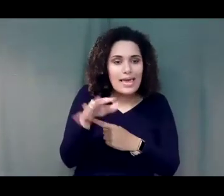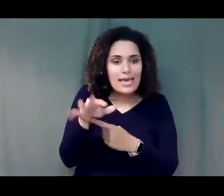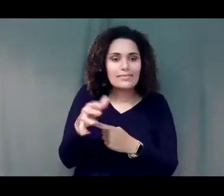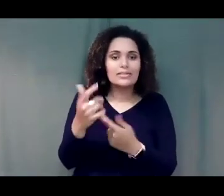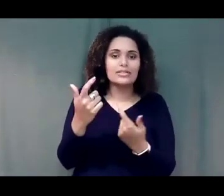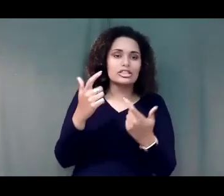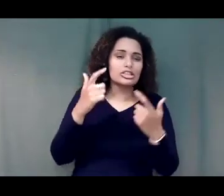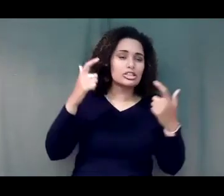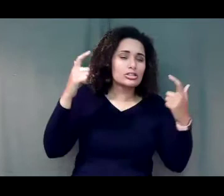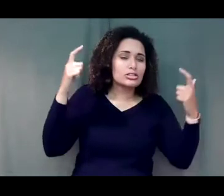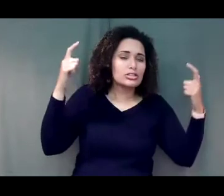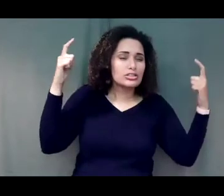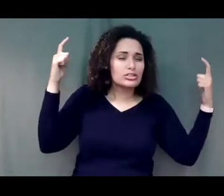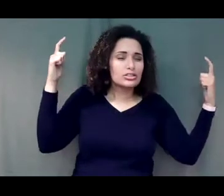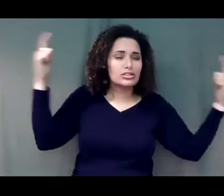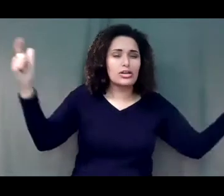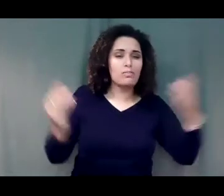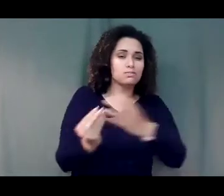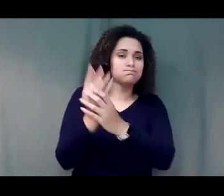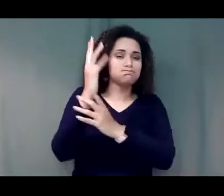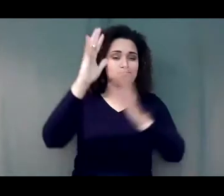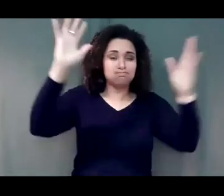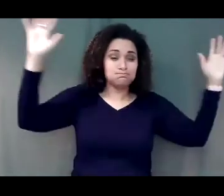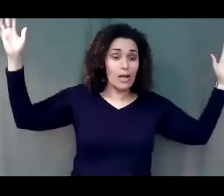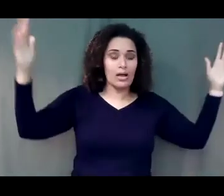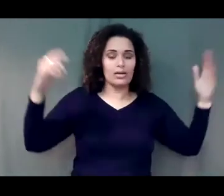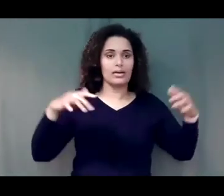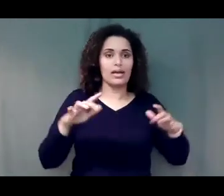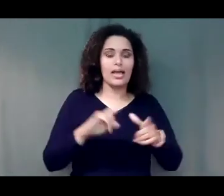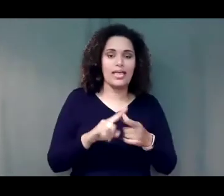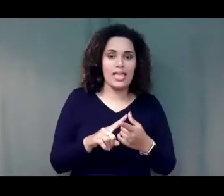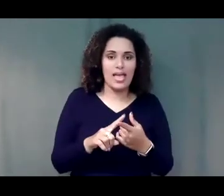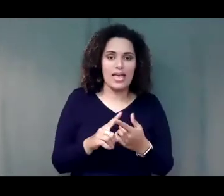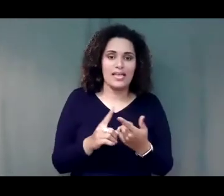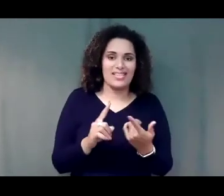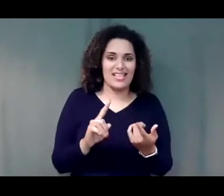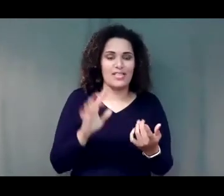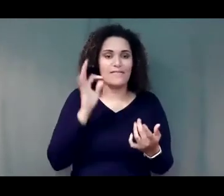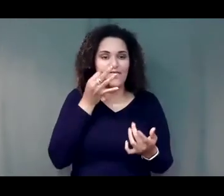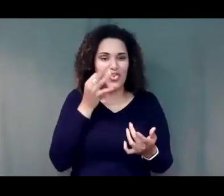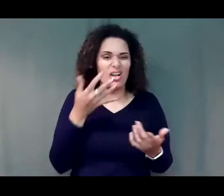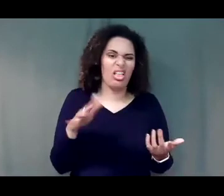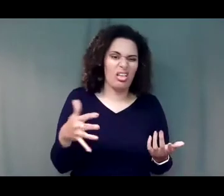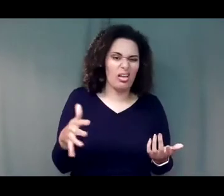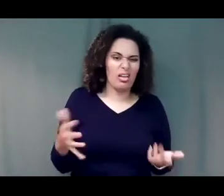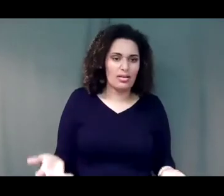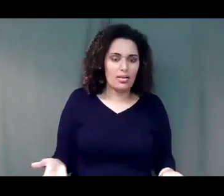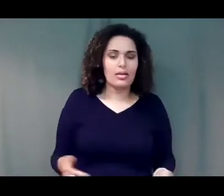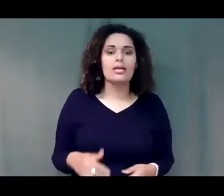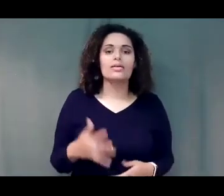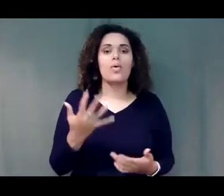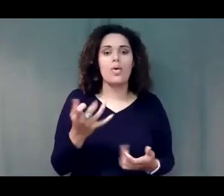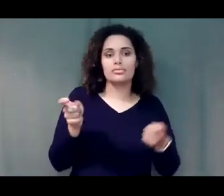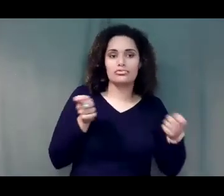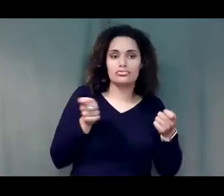giant monsters, and then make kind of indifferent fruit. So one of the things we can do to help control that